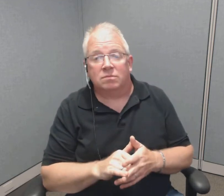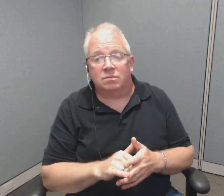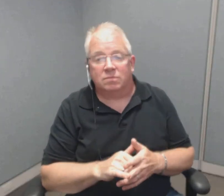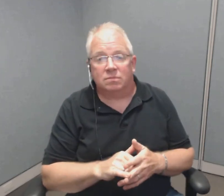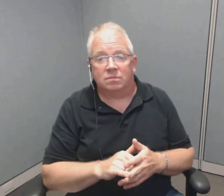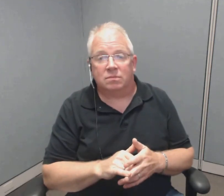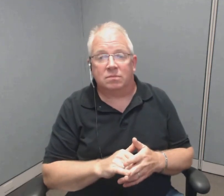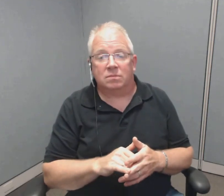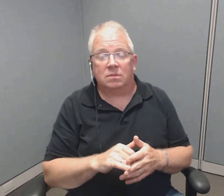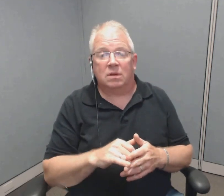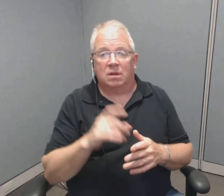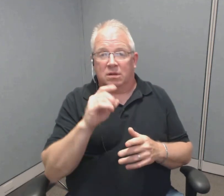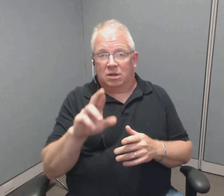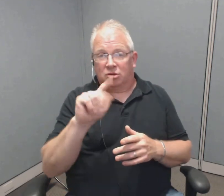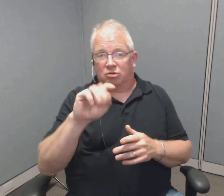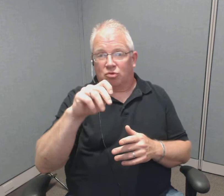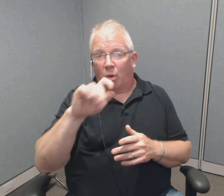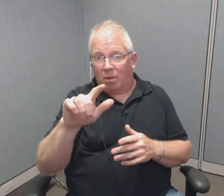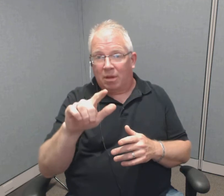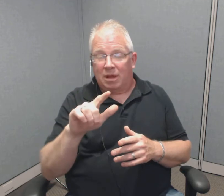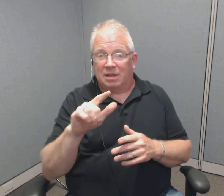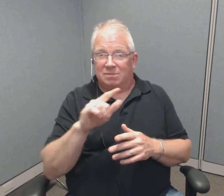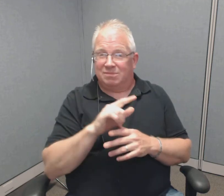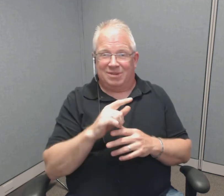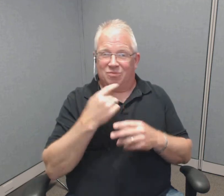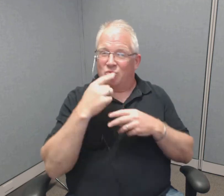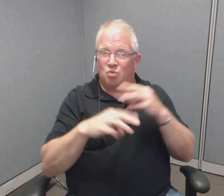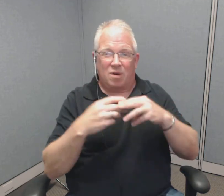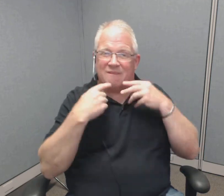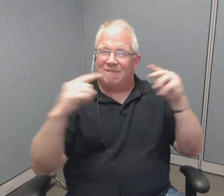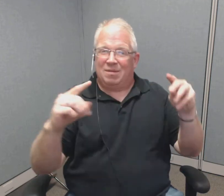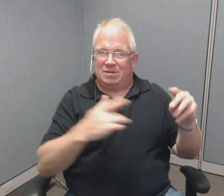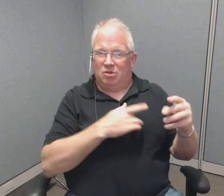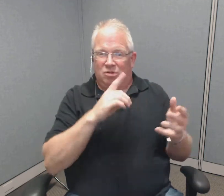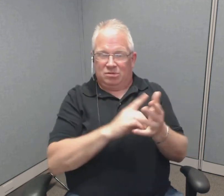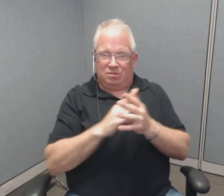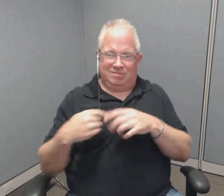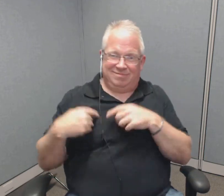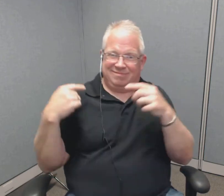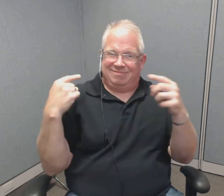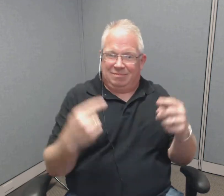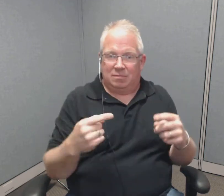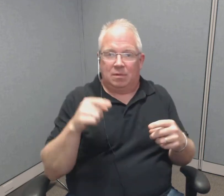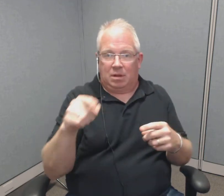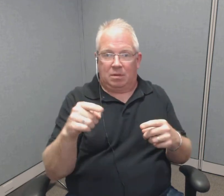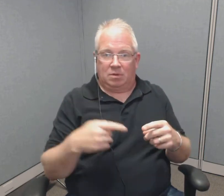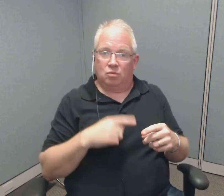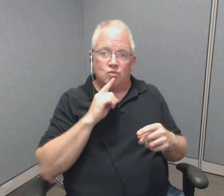Dr. Eric Topol has long been one of the world's foremost cardiologists. Hey, great to see you. He has now become the foremost expert in the